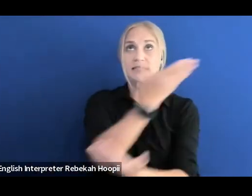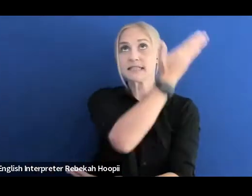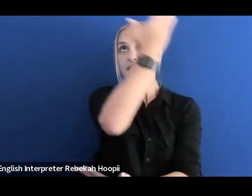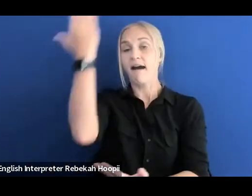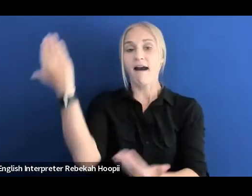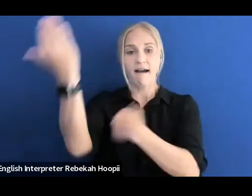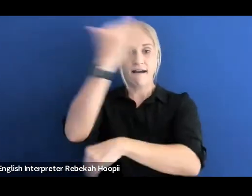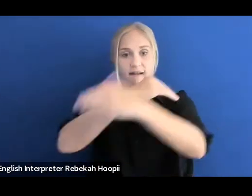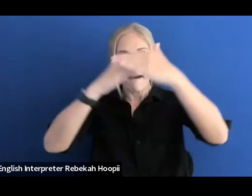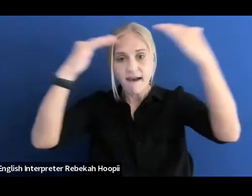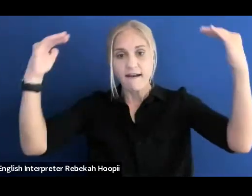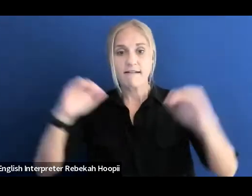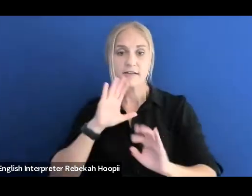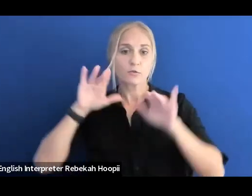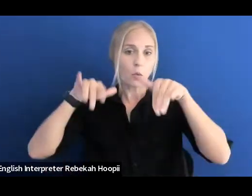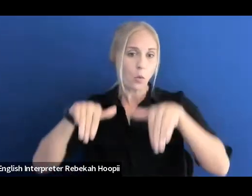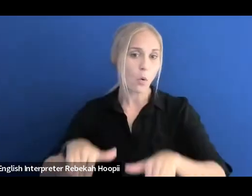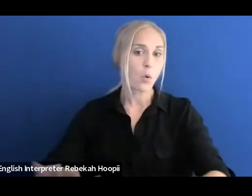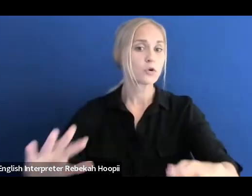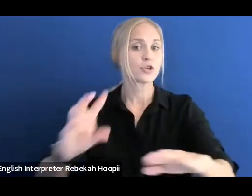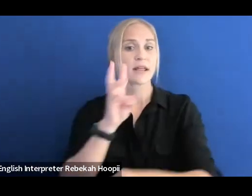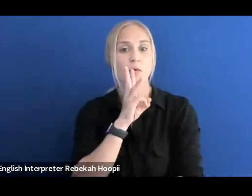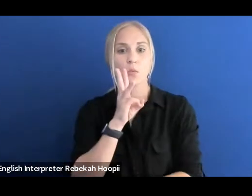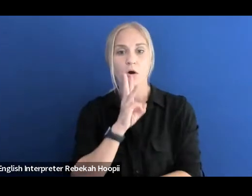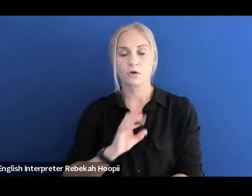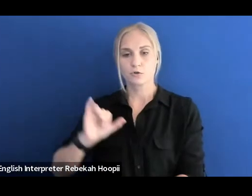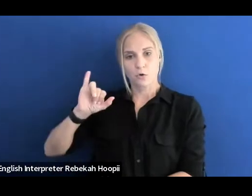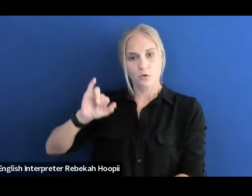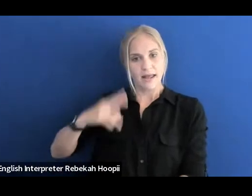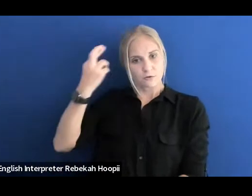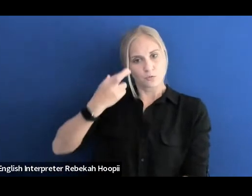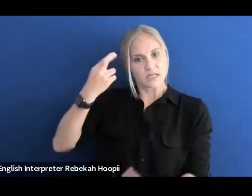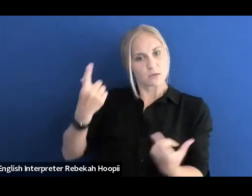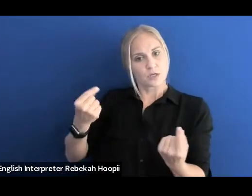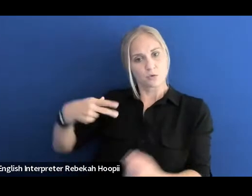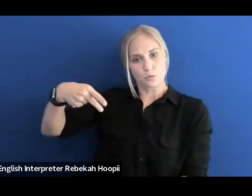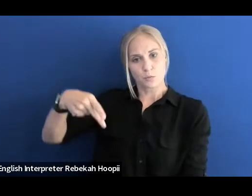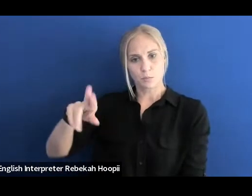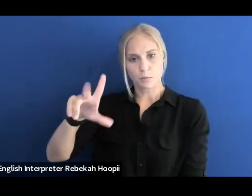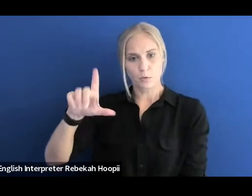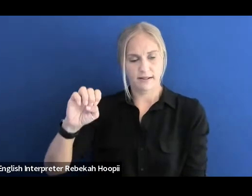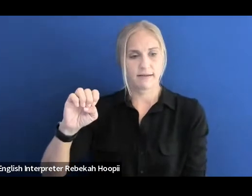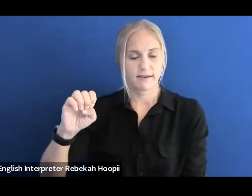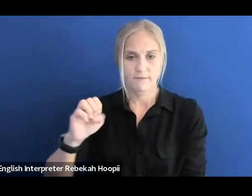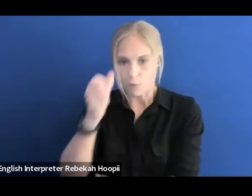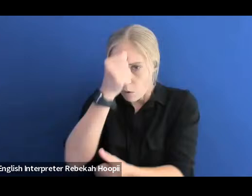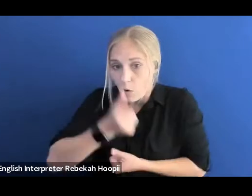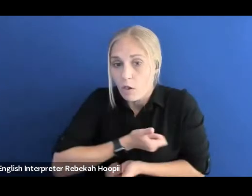and the waters. So this is what the puli is for, to have aloha for all.